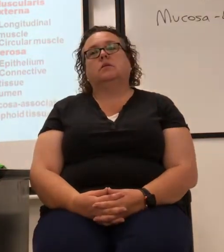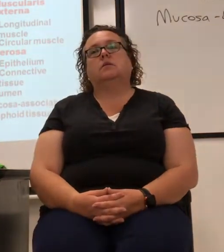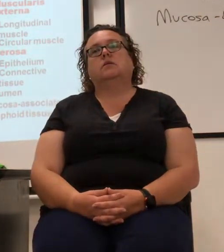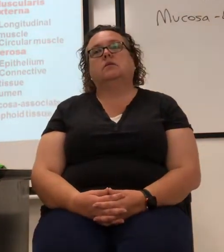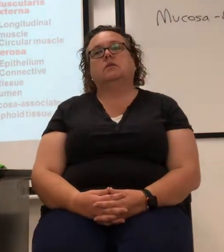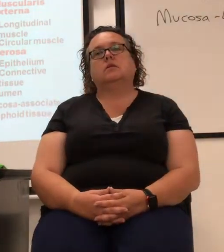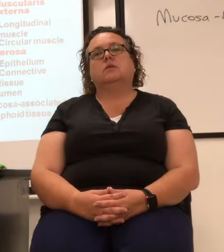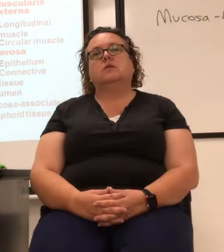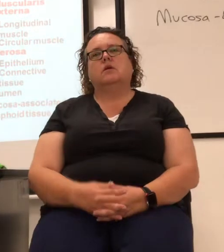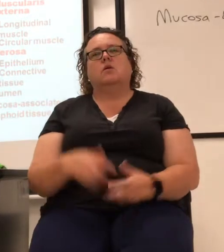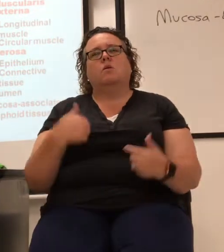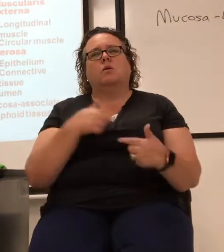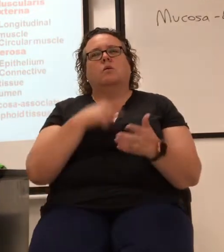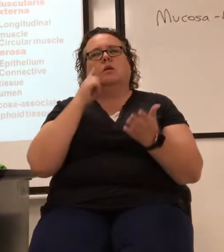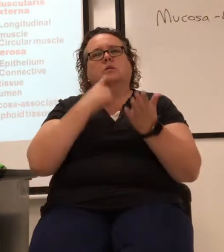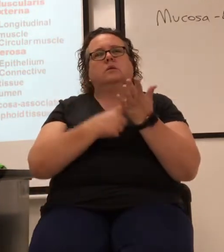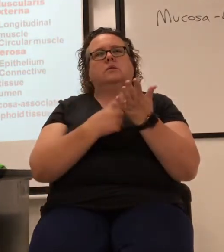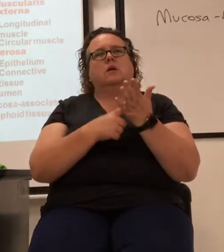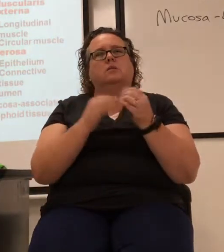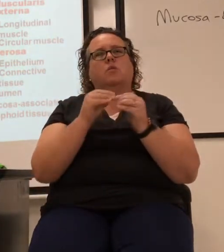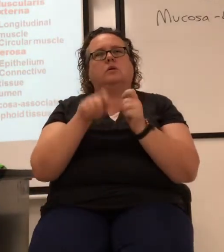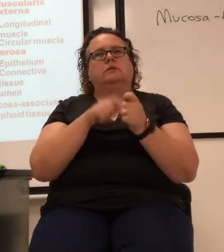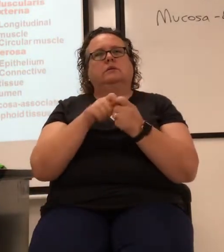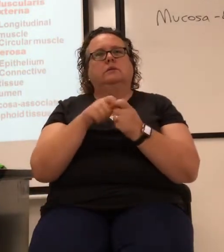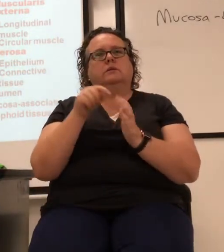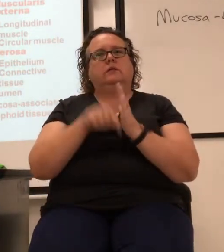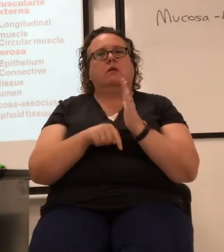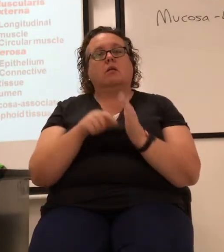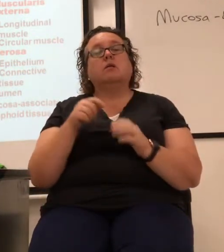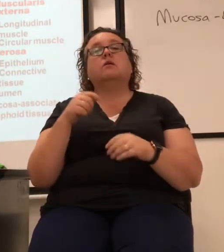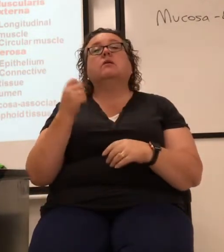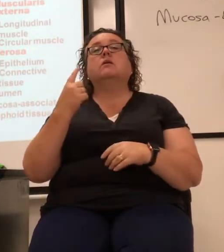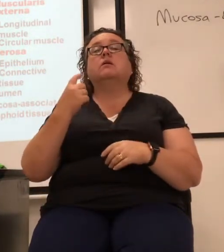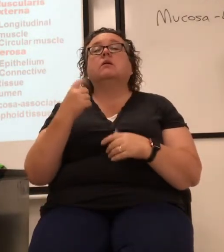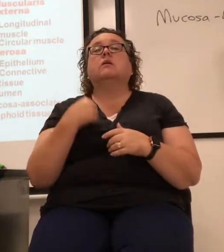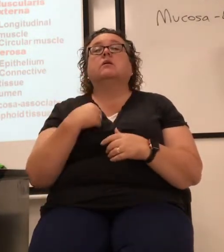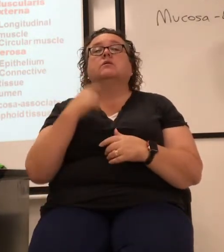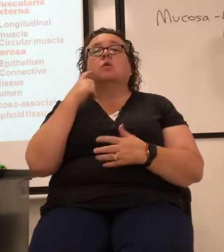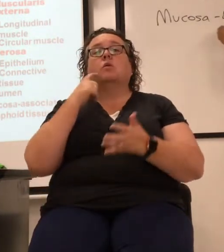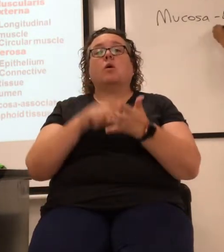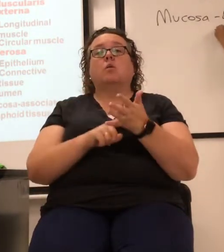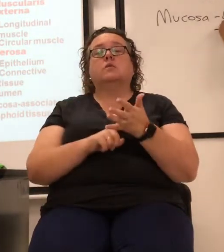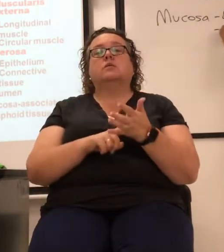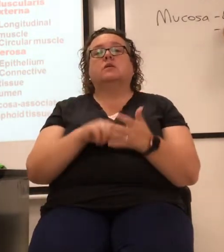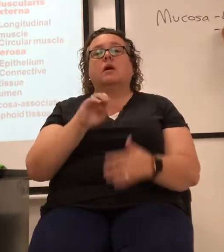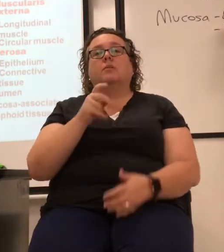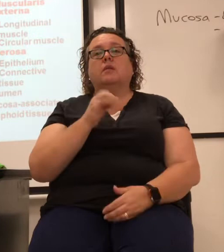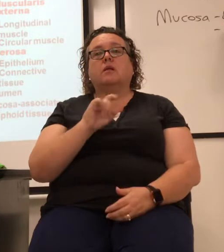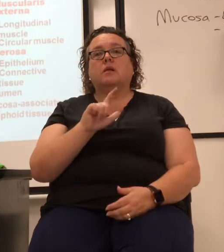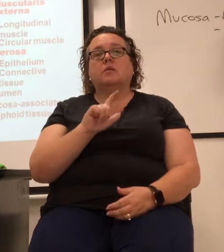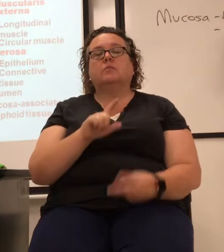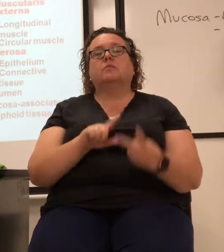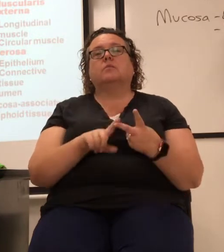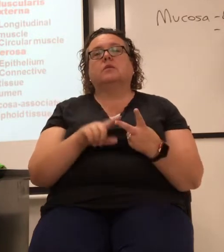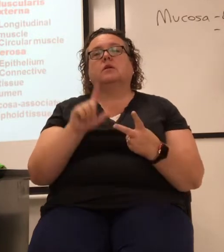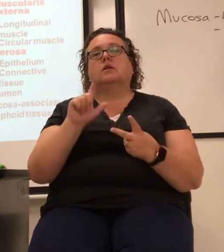Okay, we'll get into details of that. So note epithelium, lamina propria.